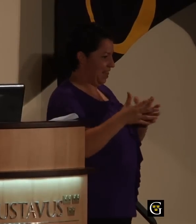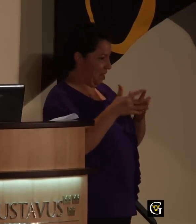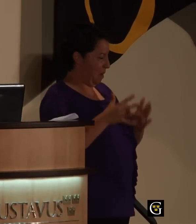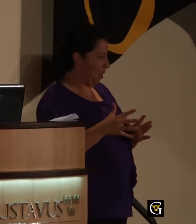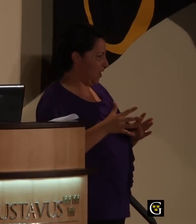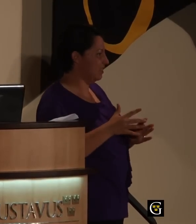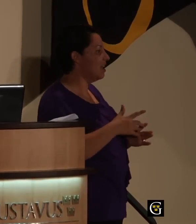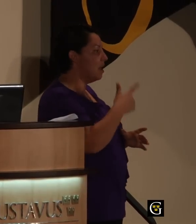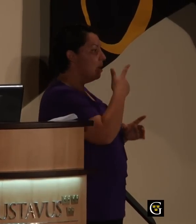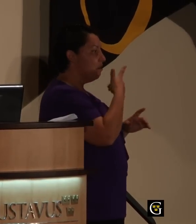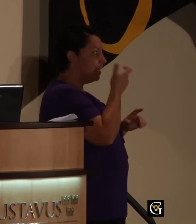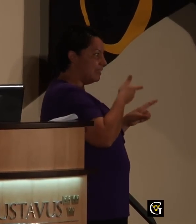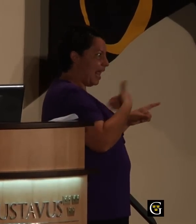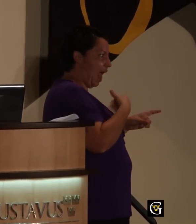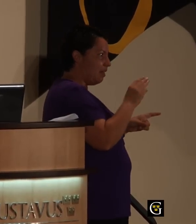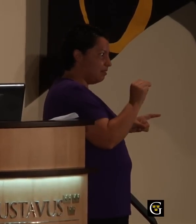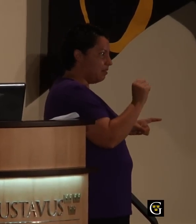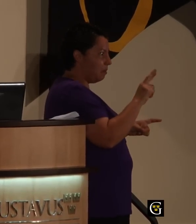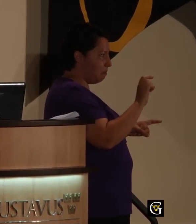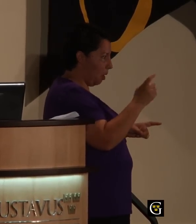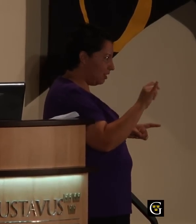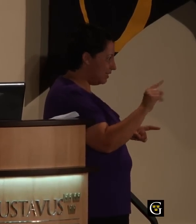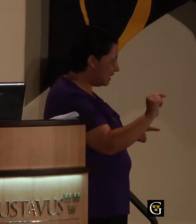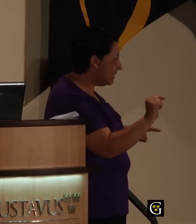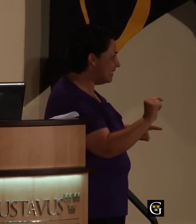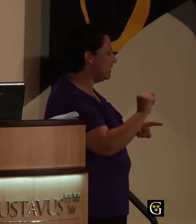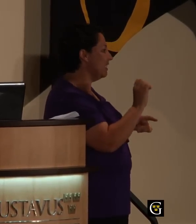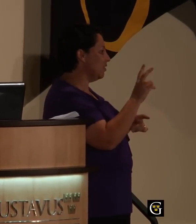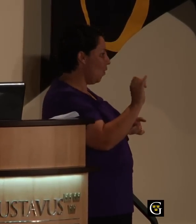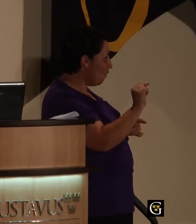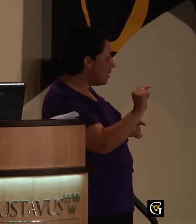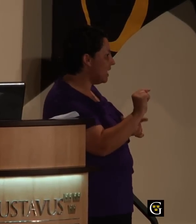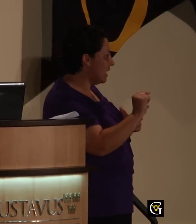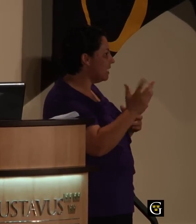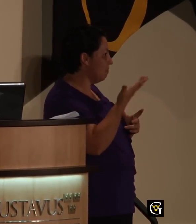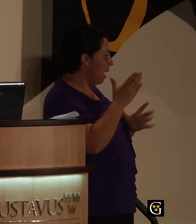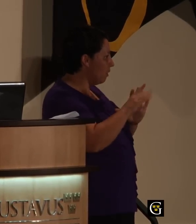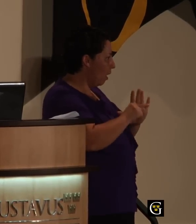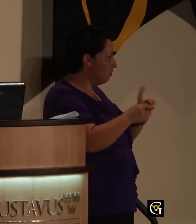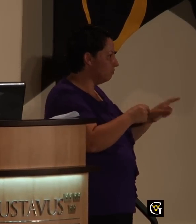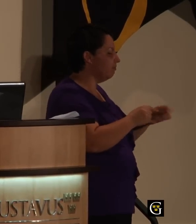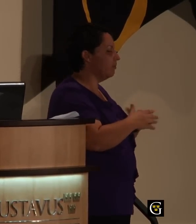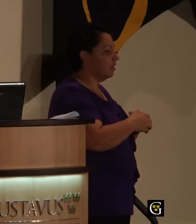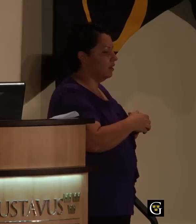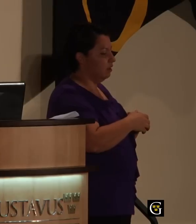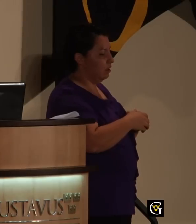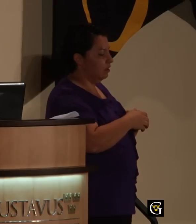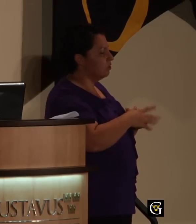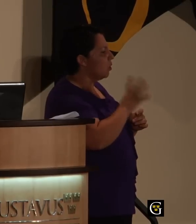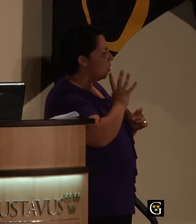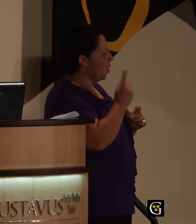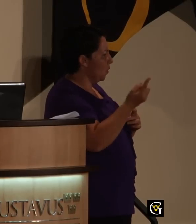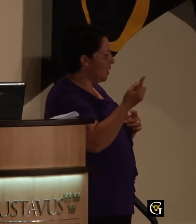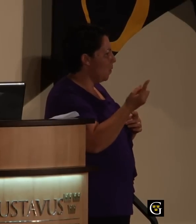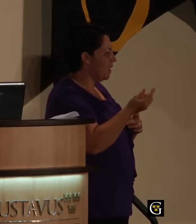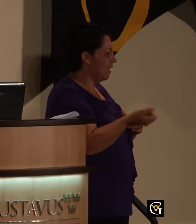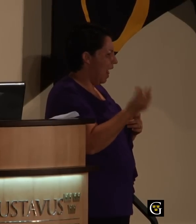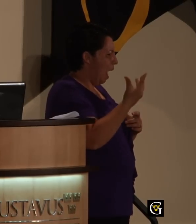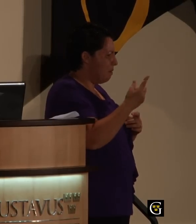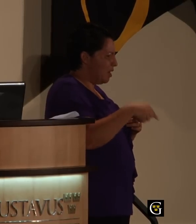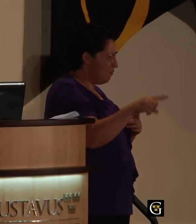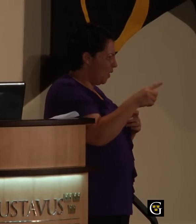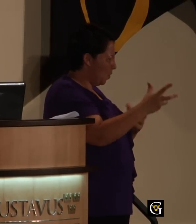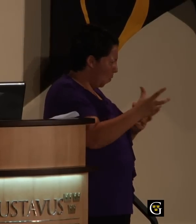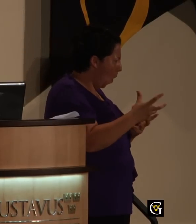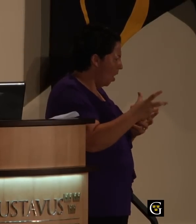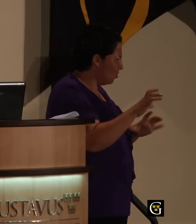history behind them. I was very curious to see what they would say. And I took a poll at the end of my talk and I asked, how many of you would actually want to do something like